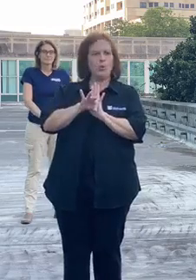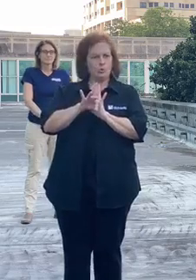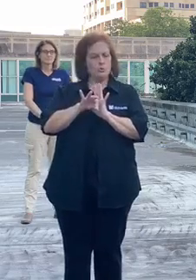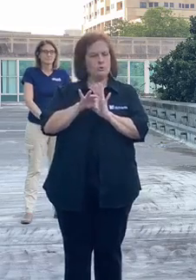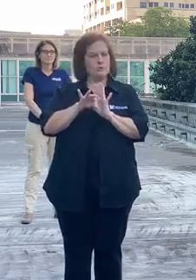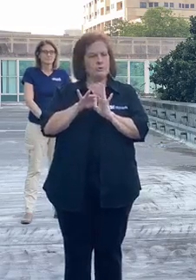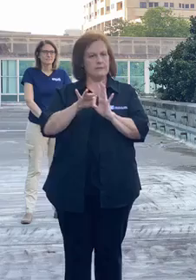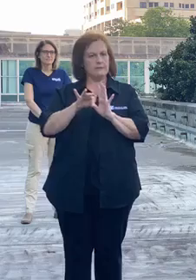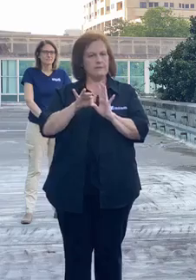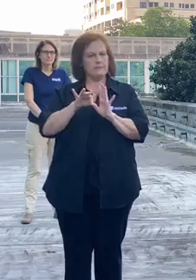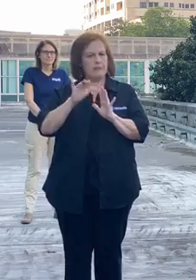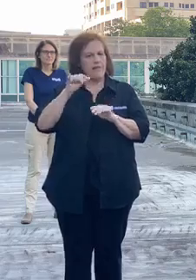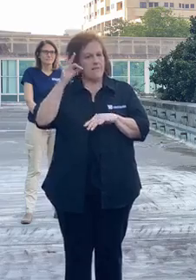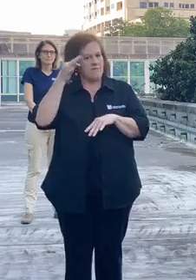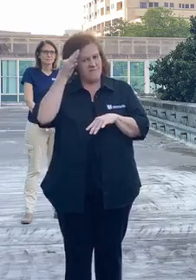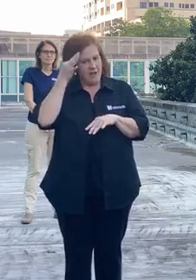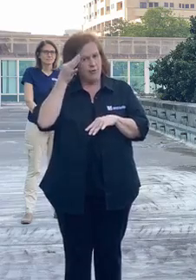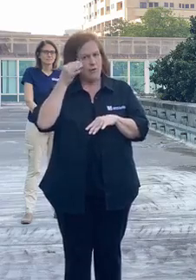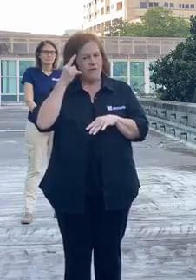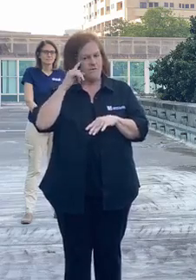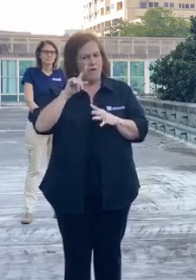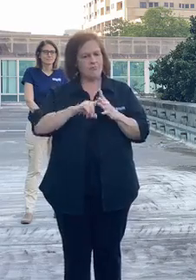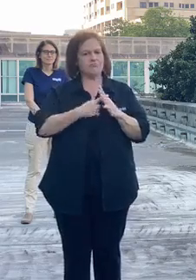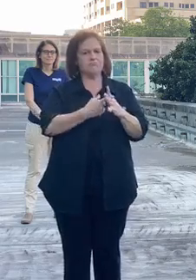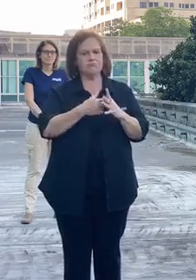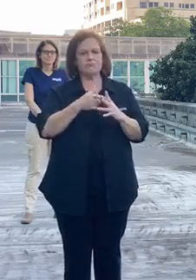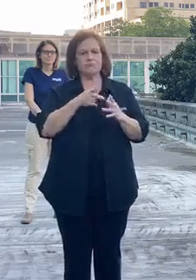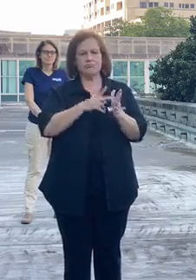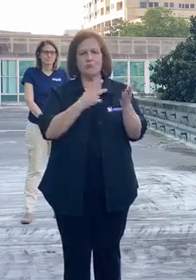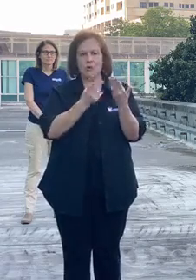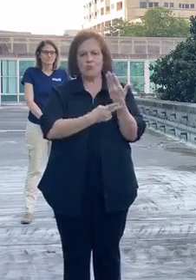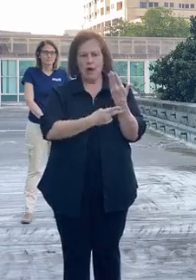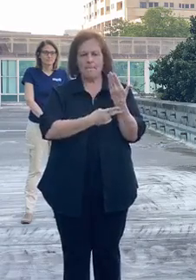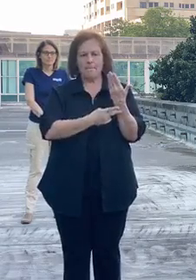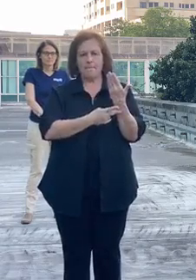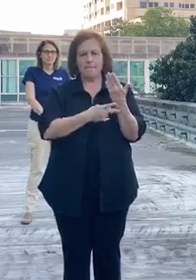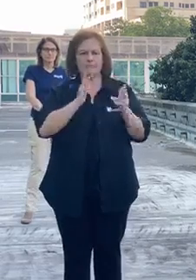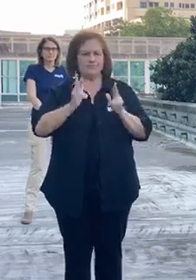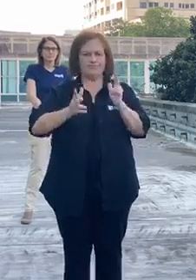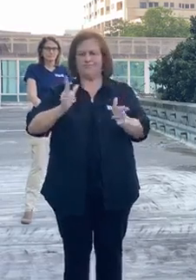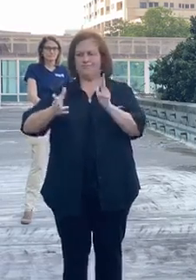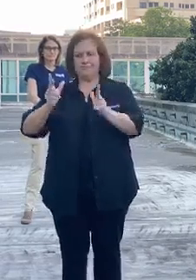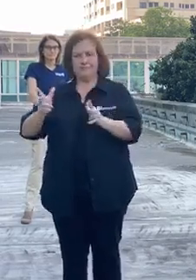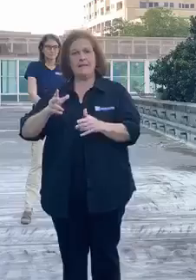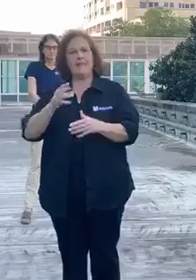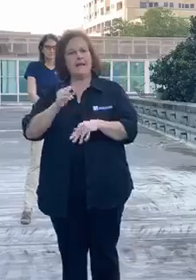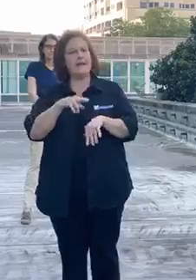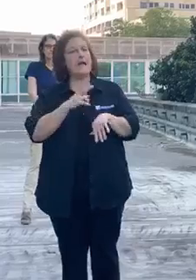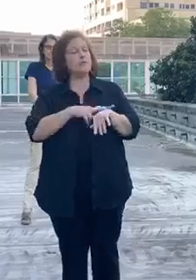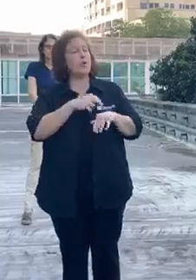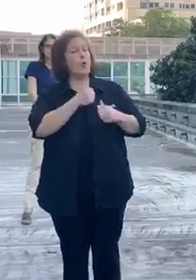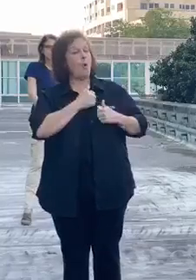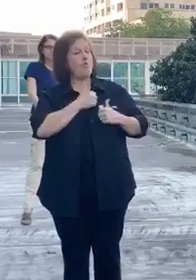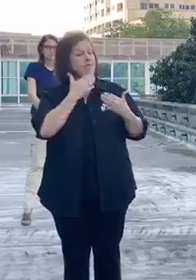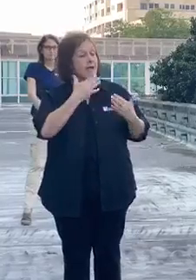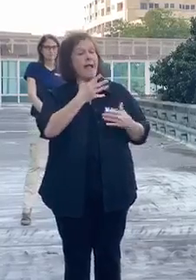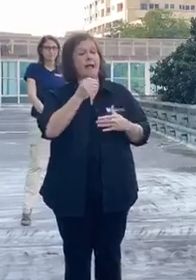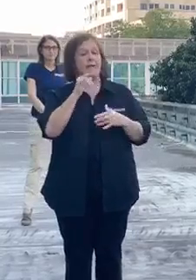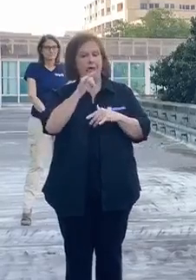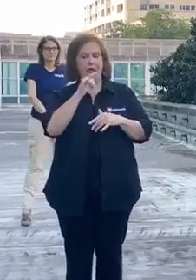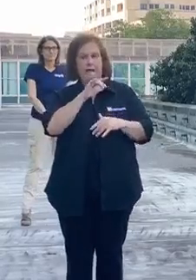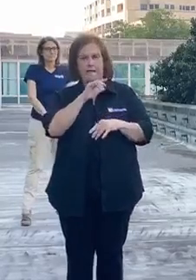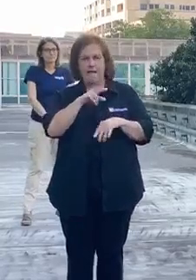federally supported pilot program, also with our partners in the state of Louisiana and the Louisiana National Guard in particular, and Air National